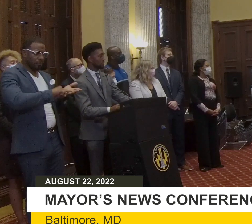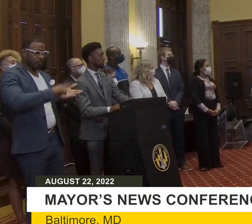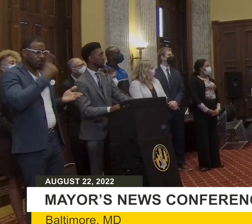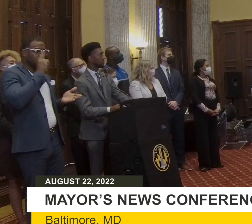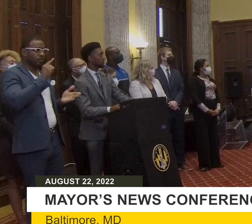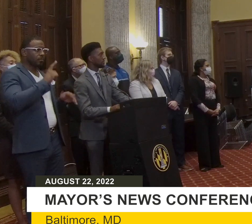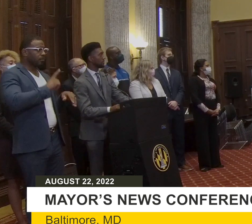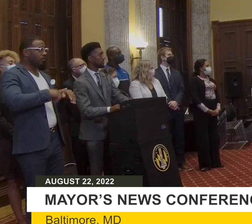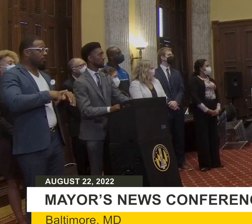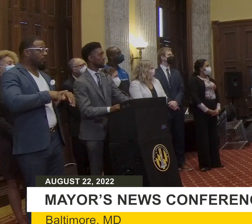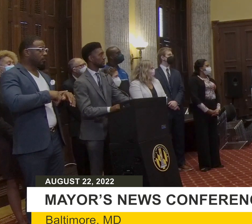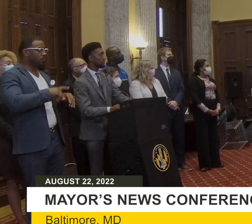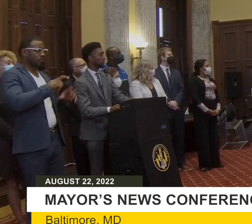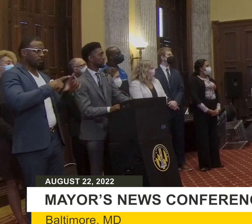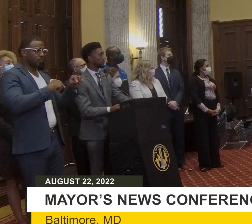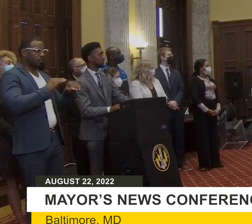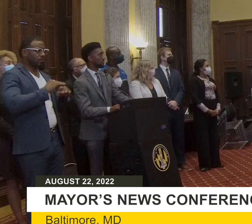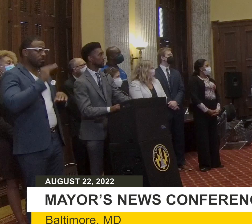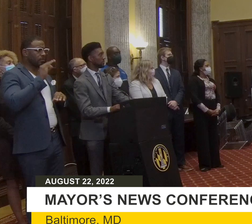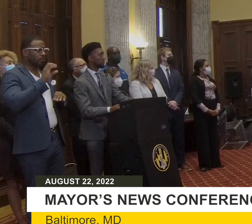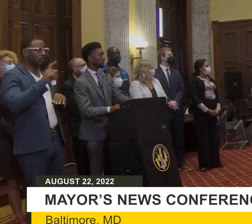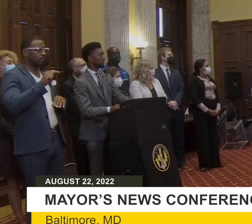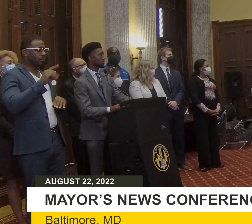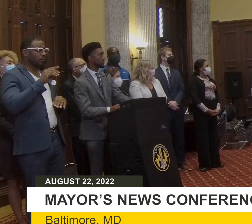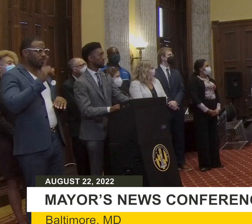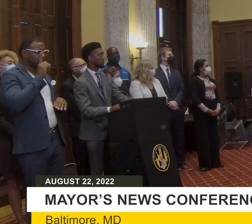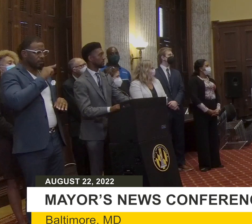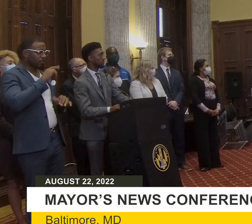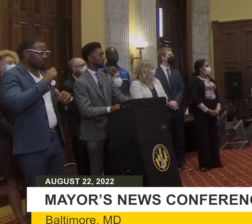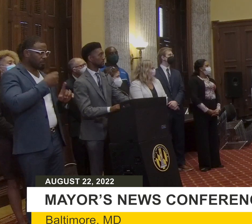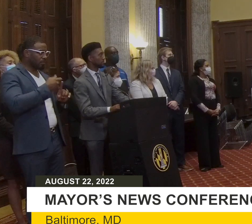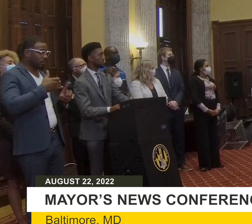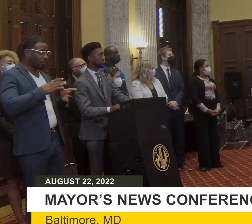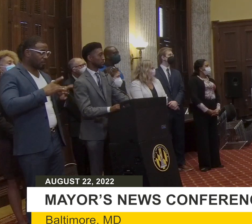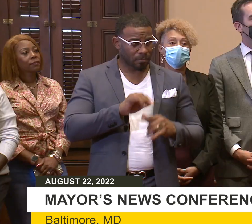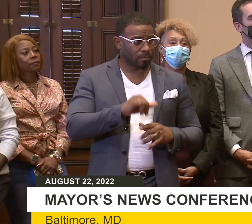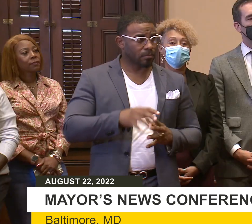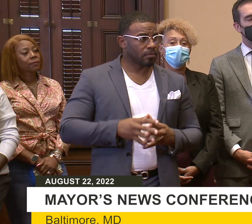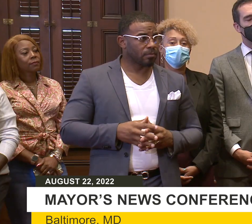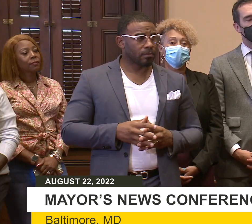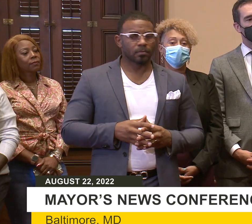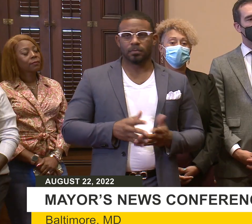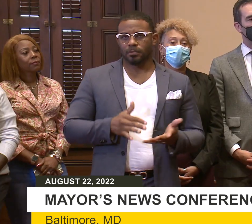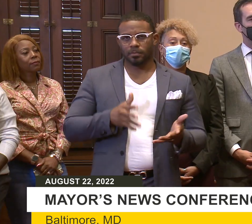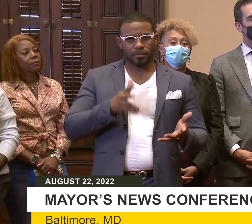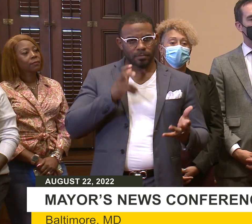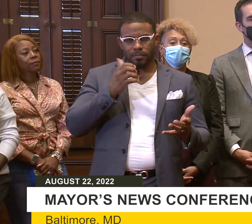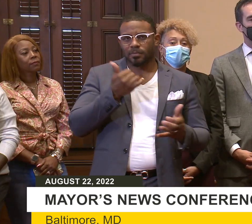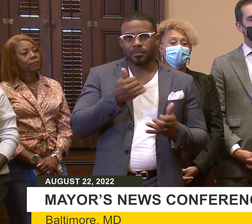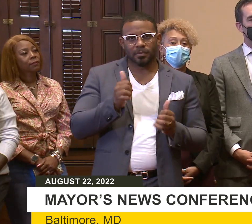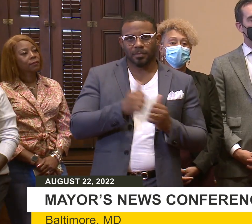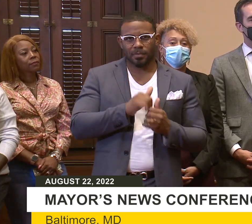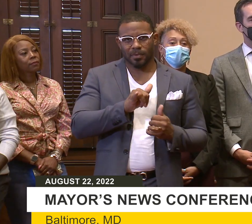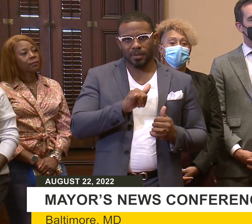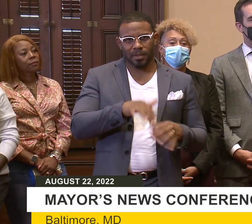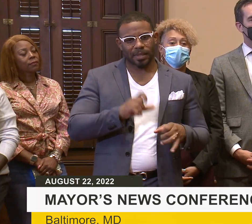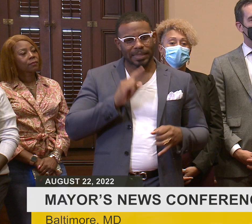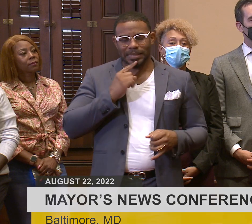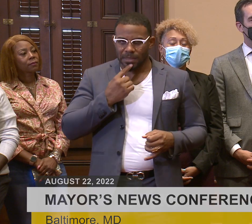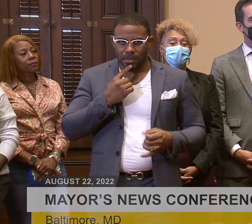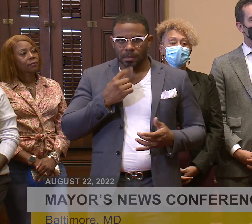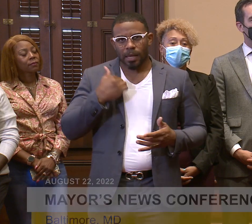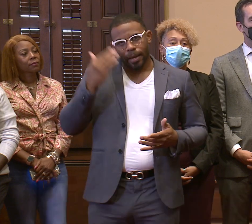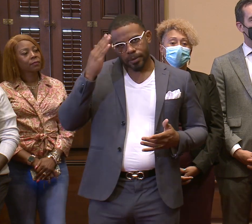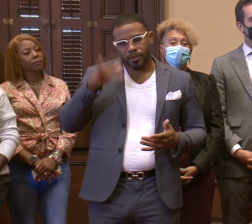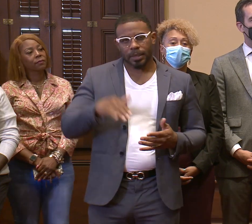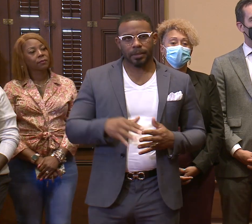for time card and overtime fraud. Can you give us your comments on that? Well, listen, anything like that you have to take seriously. I